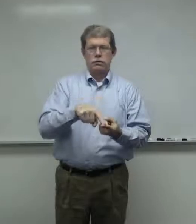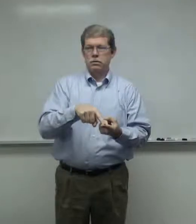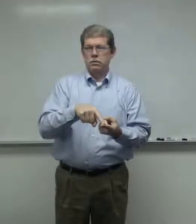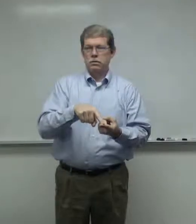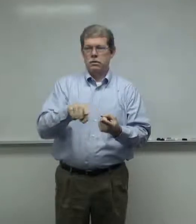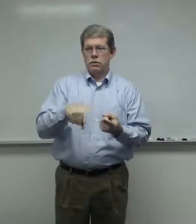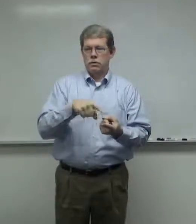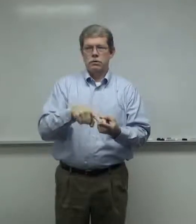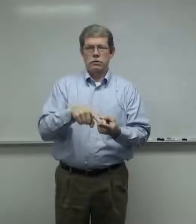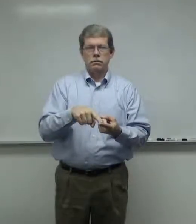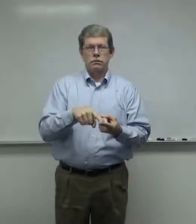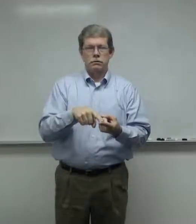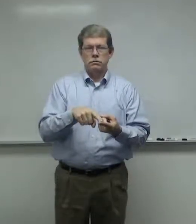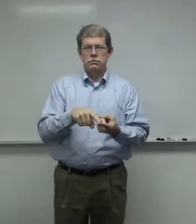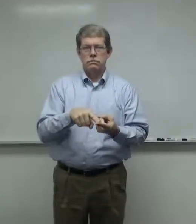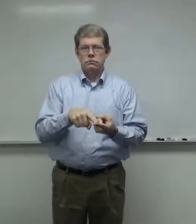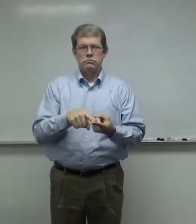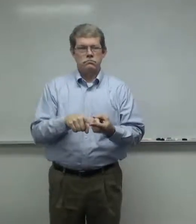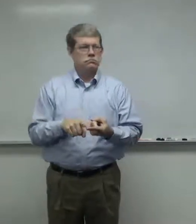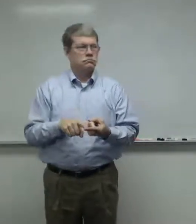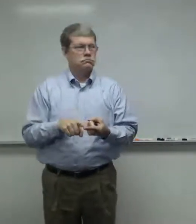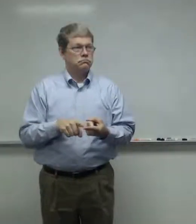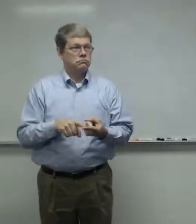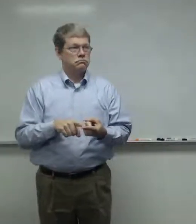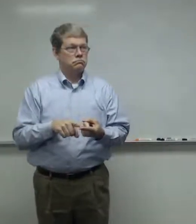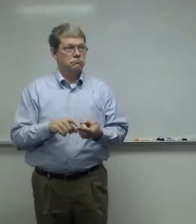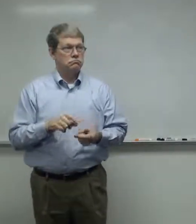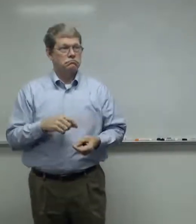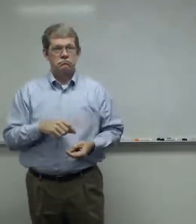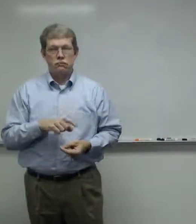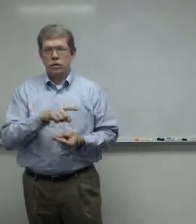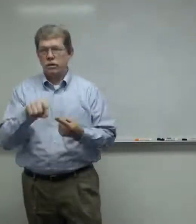And then when is a circle on top of your finger.